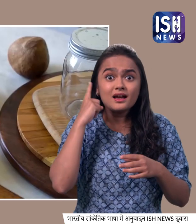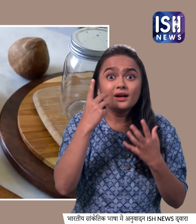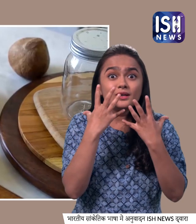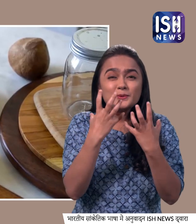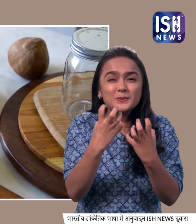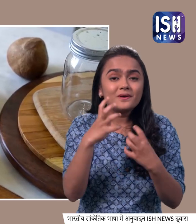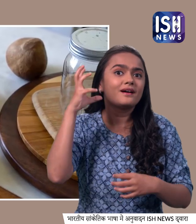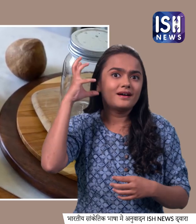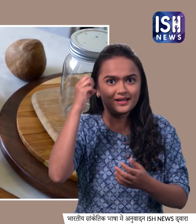dry coconut.